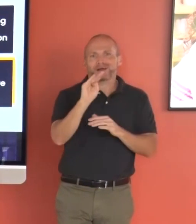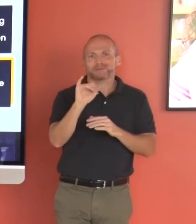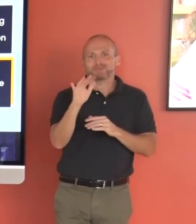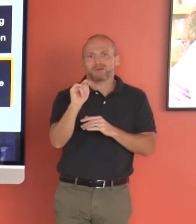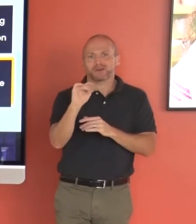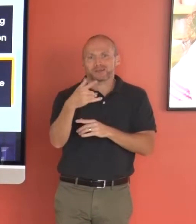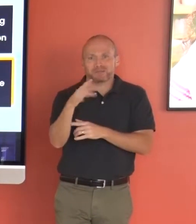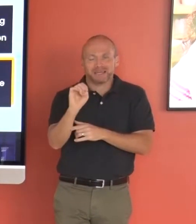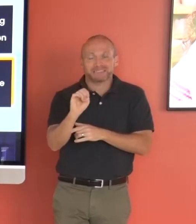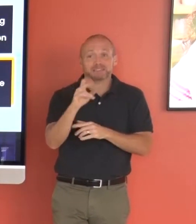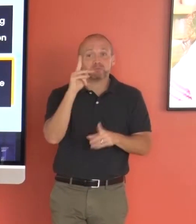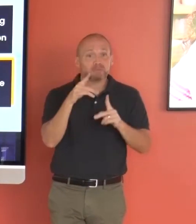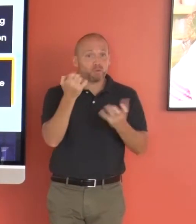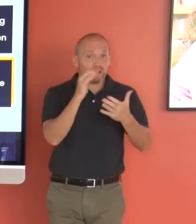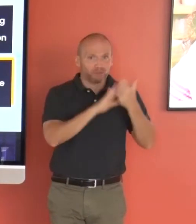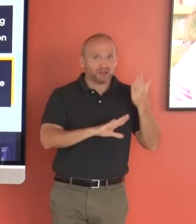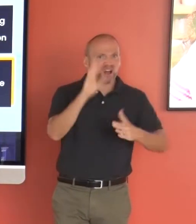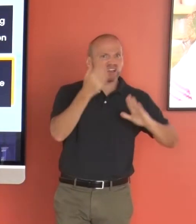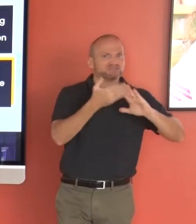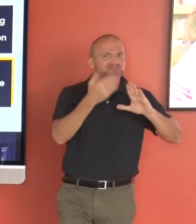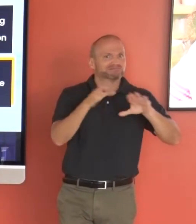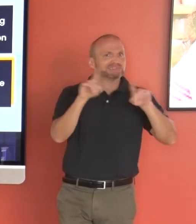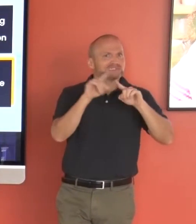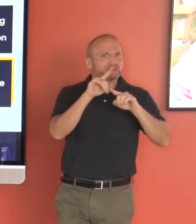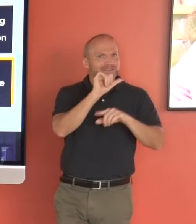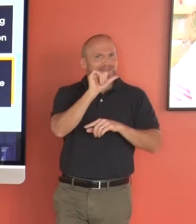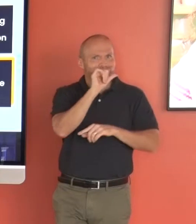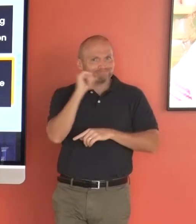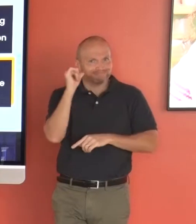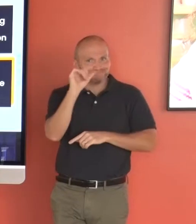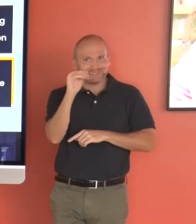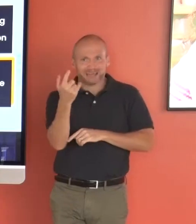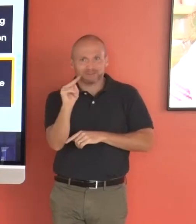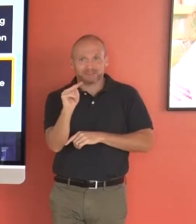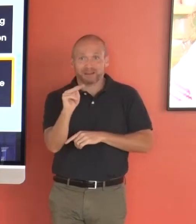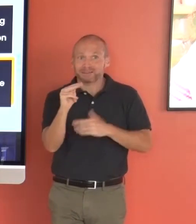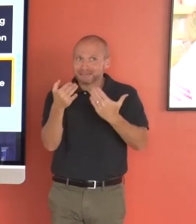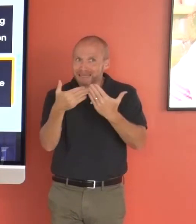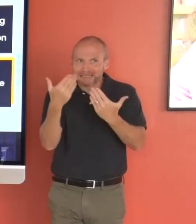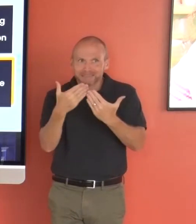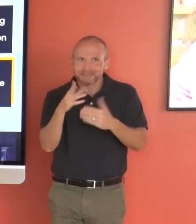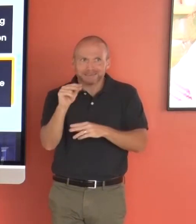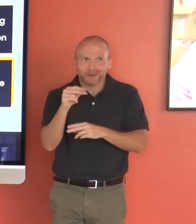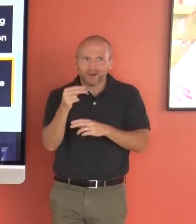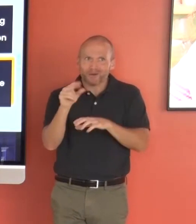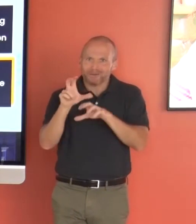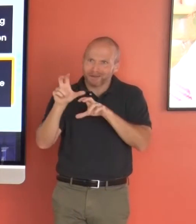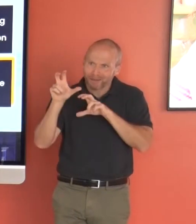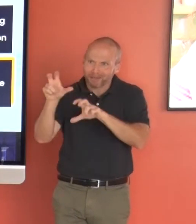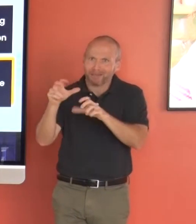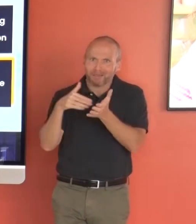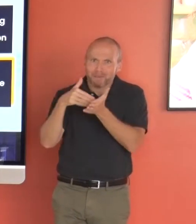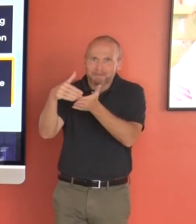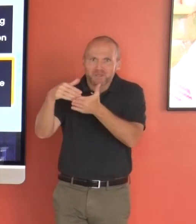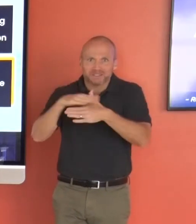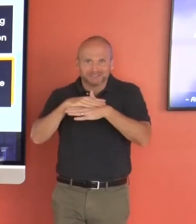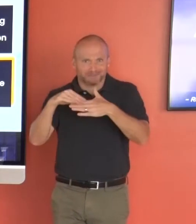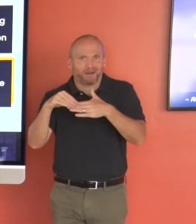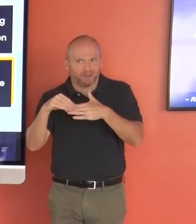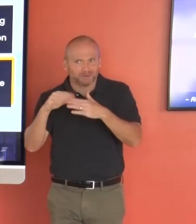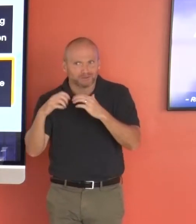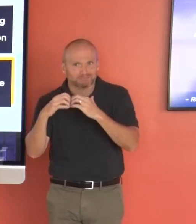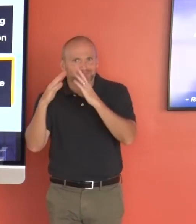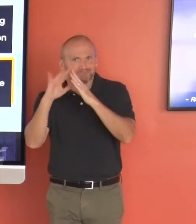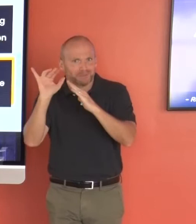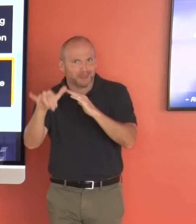that's what they've gotten used to. Does that mean it's easy? No, they put millions and millions of dollars into that development. But what does that mean for us? It